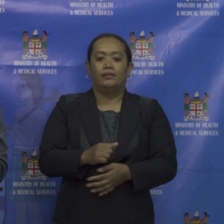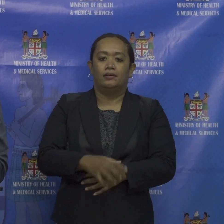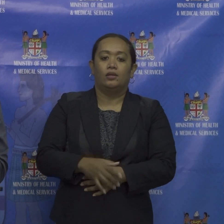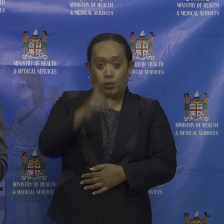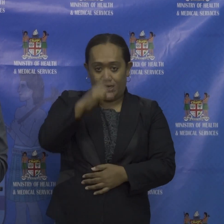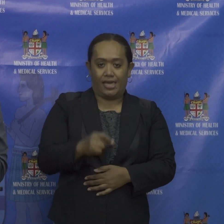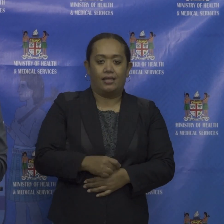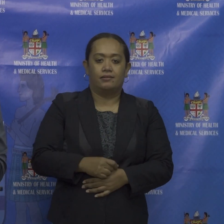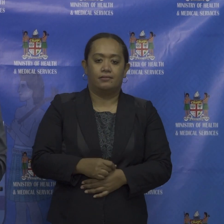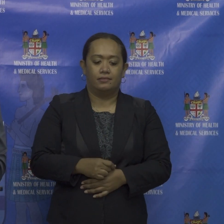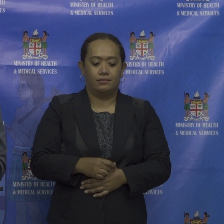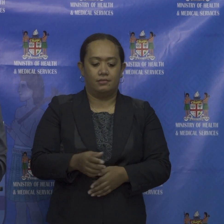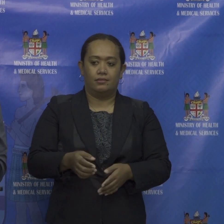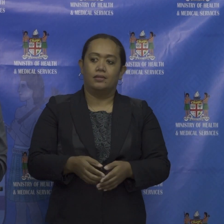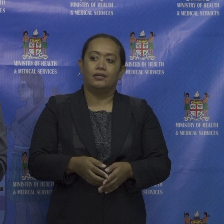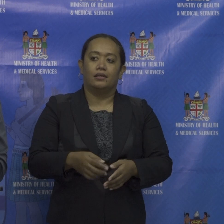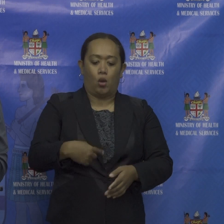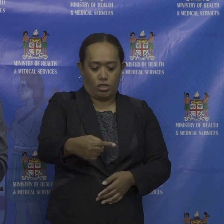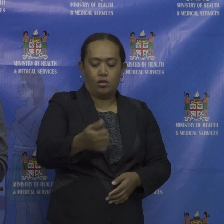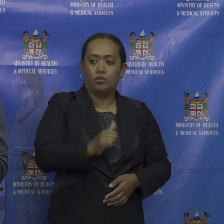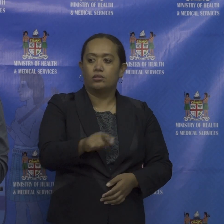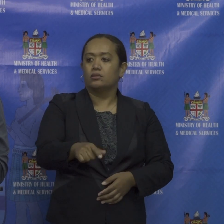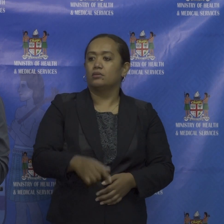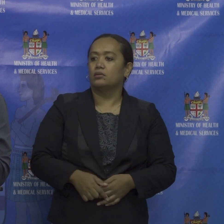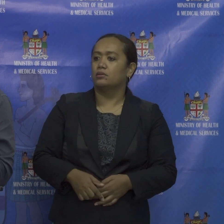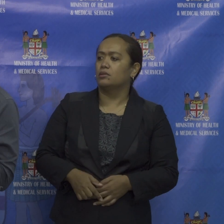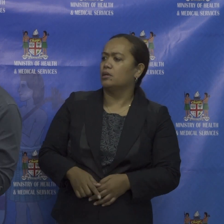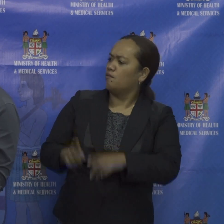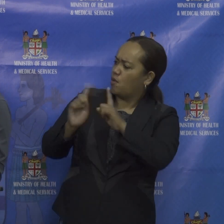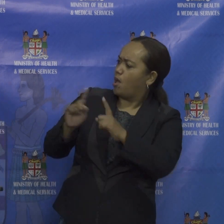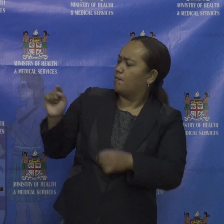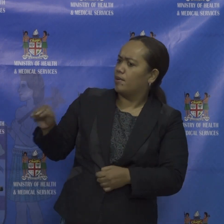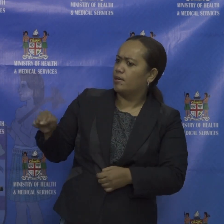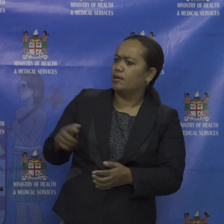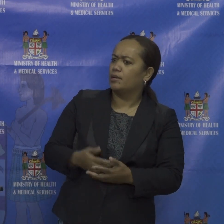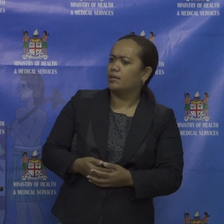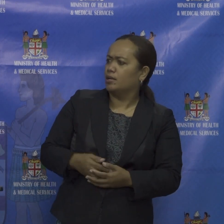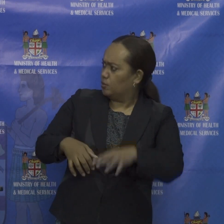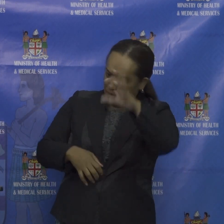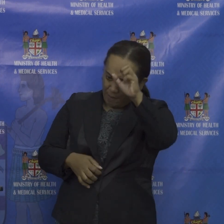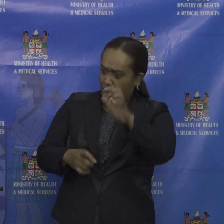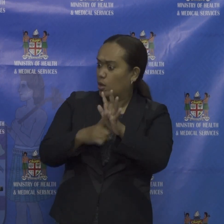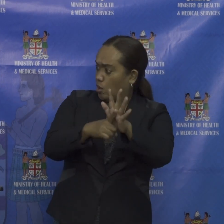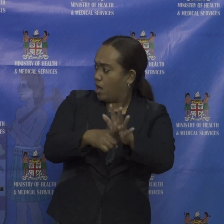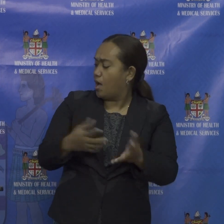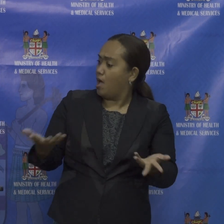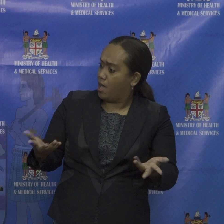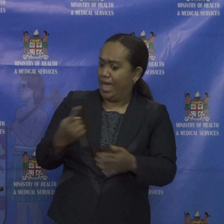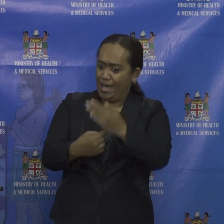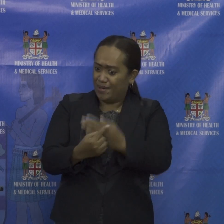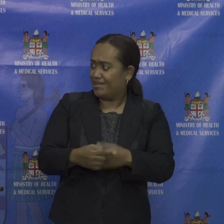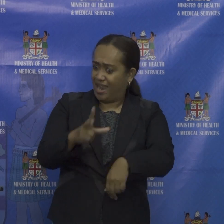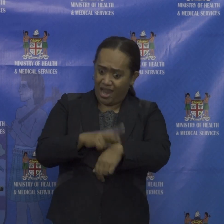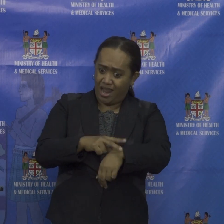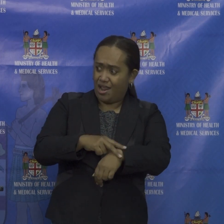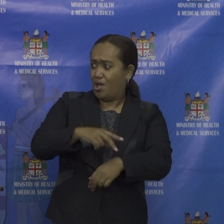get the place back up on its feet again. Dr. Fong, just to follow up on that, we have had that unfortunate incident at the Lautoka Hospital and now the Rewanga